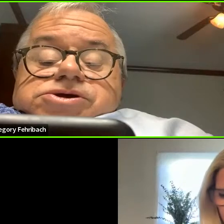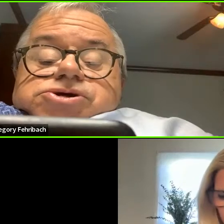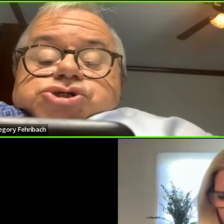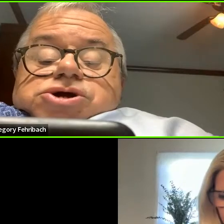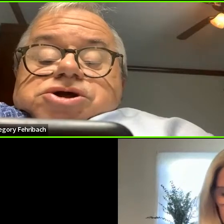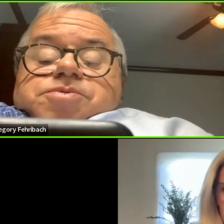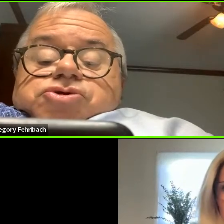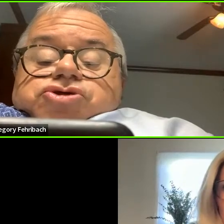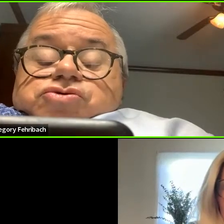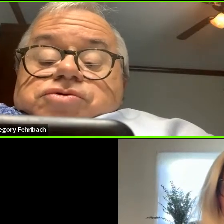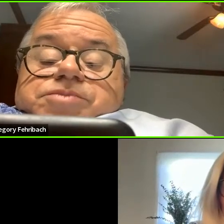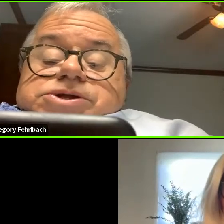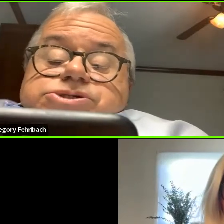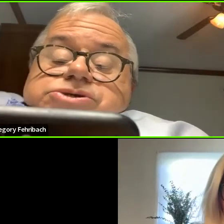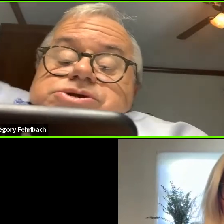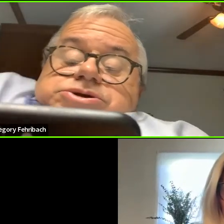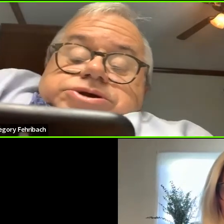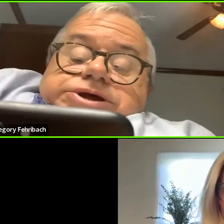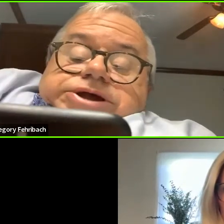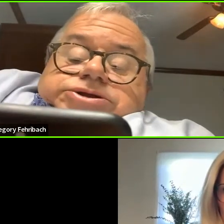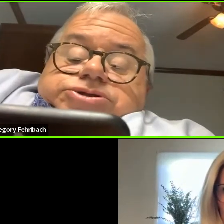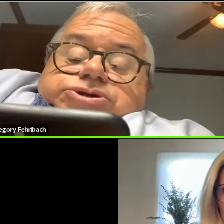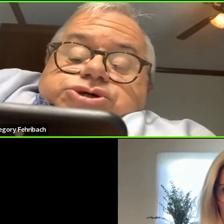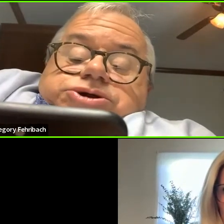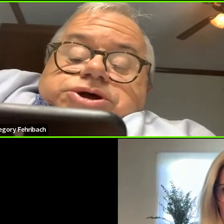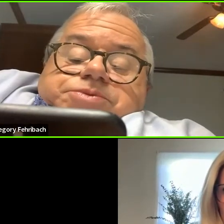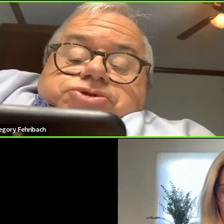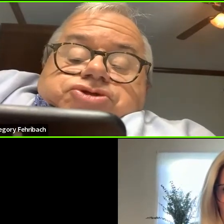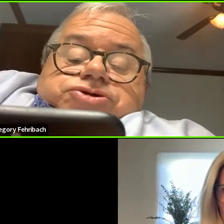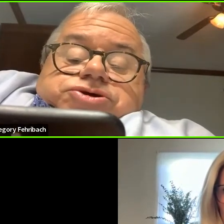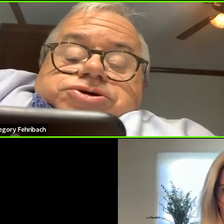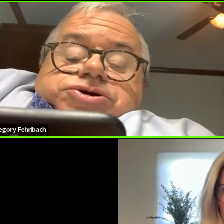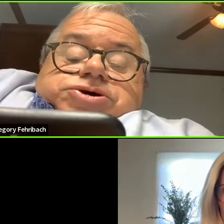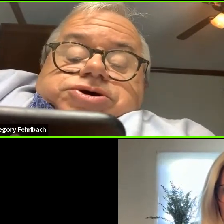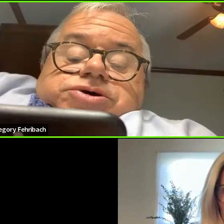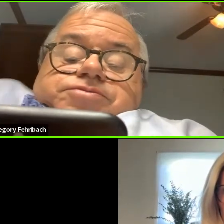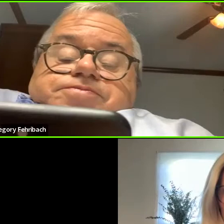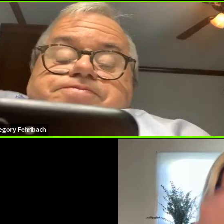the Johns Hopkins School of Medicine and the Johns Hopkins